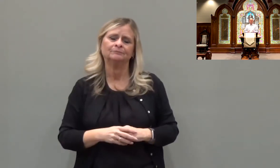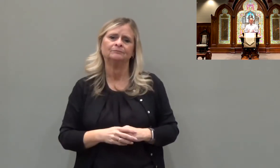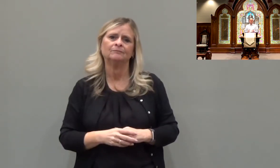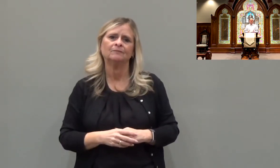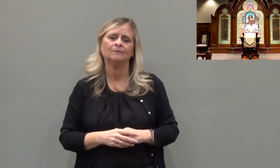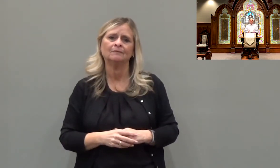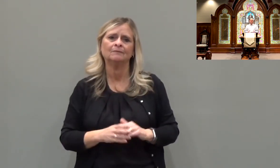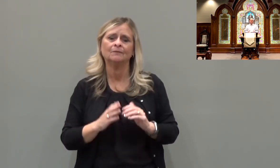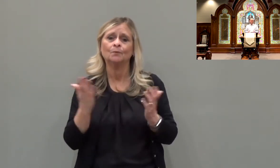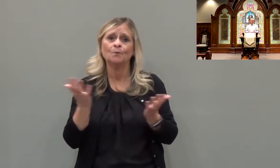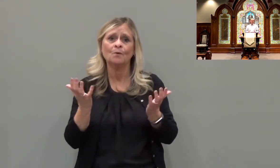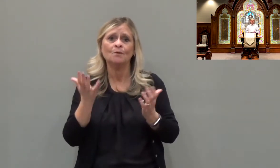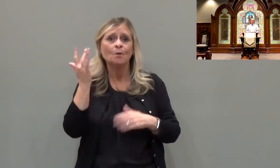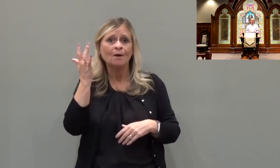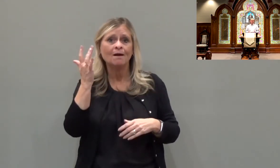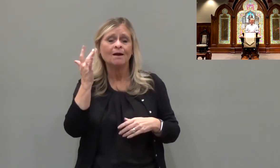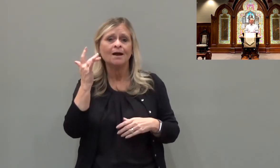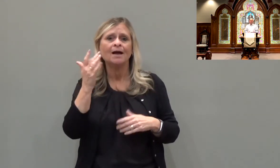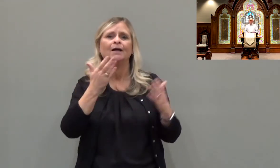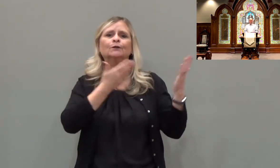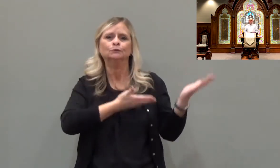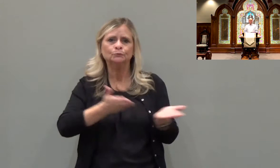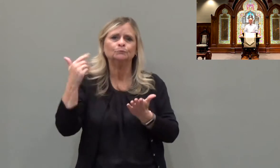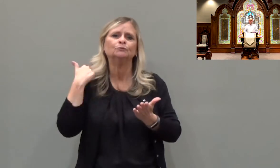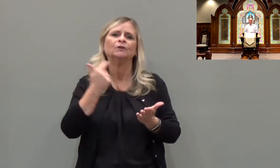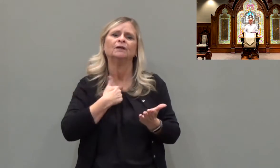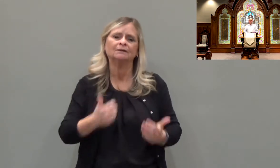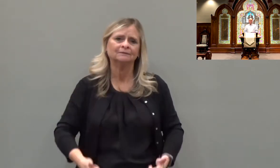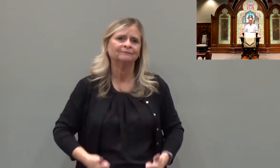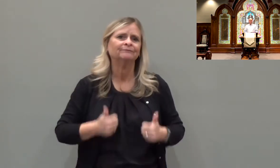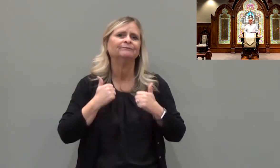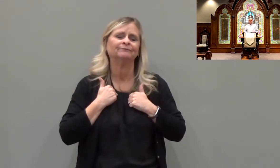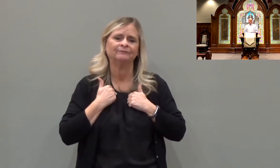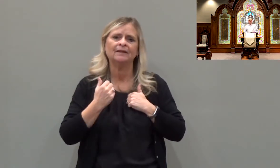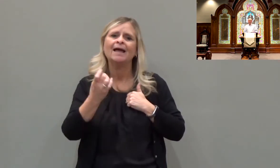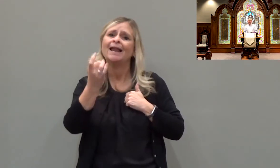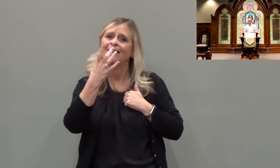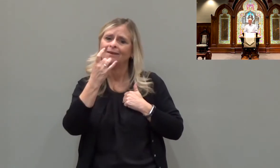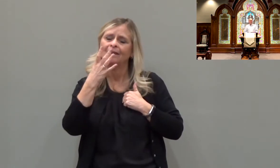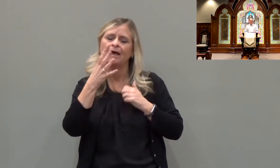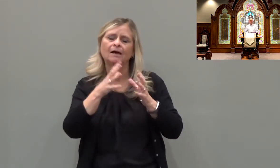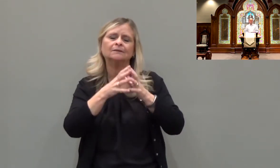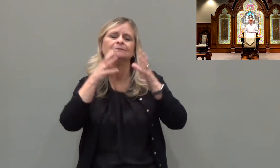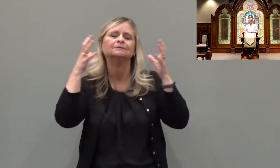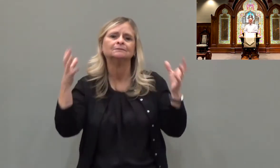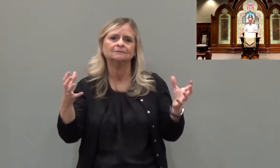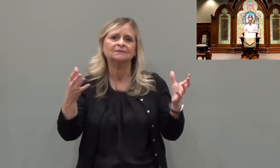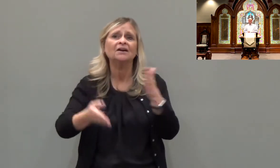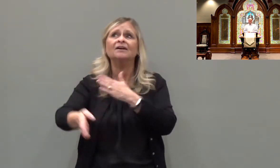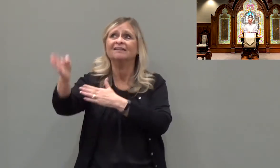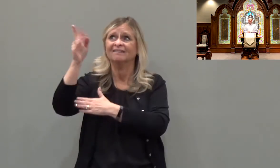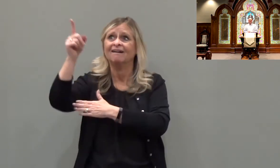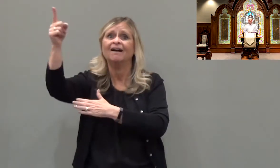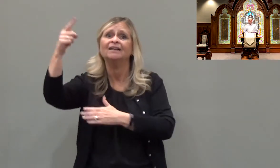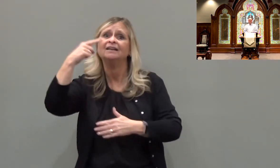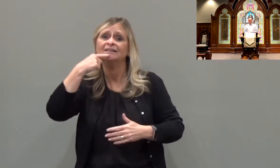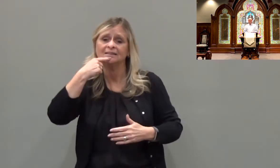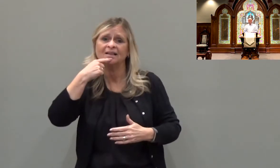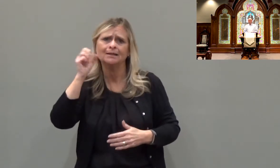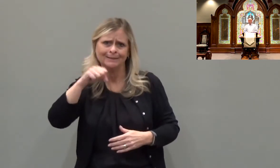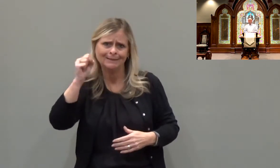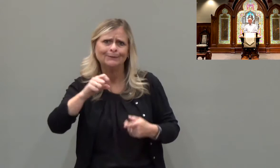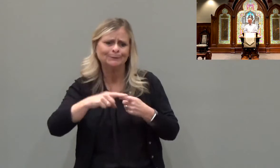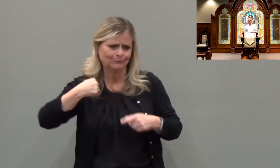to bring us life and life abundantly. God has said yes to us